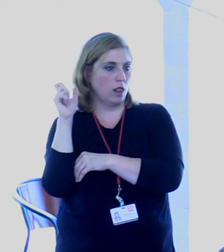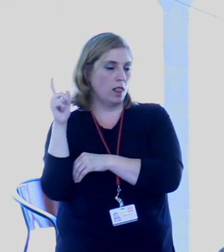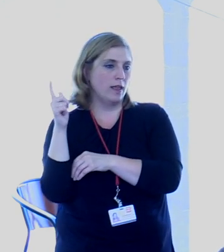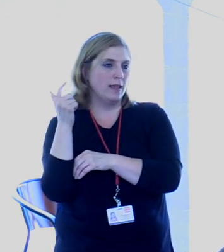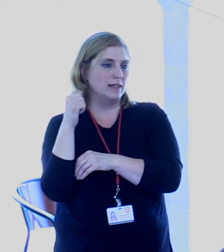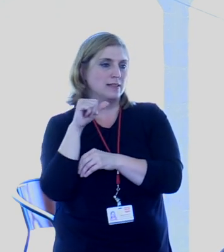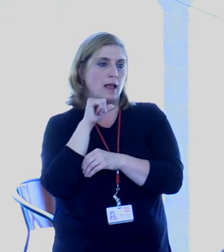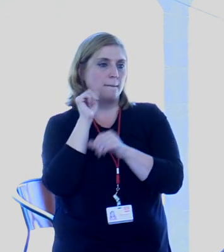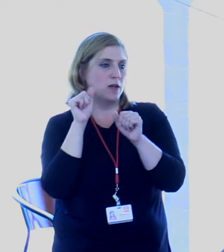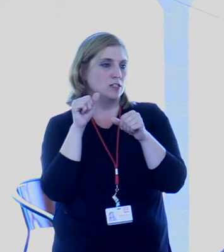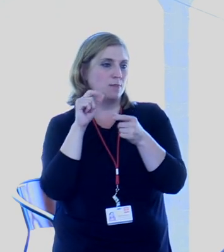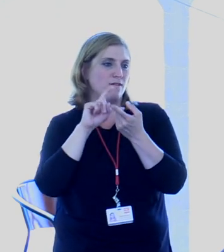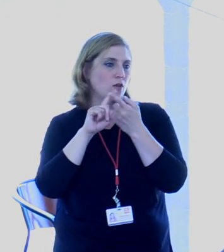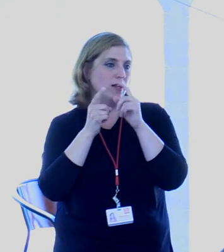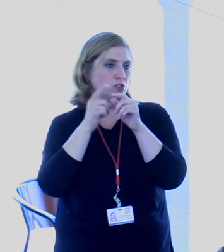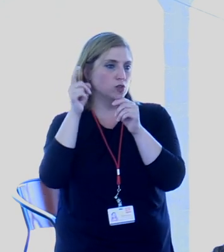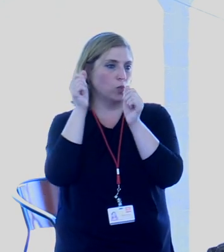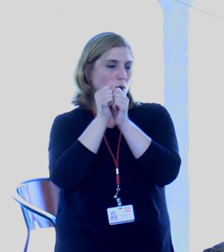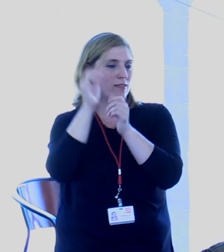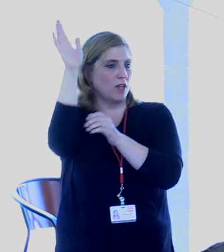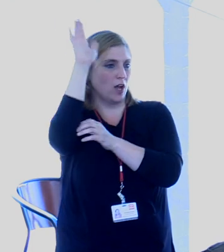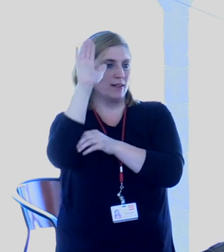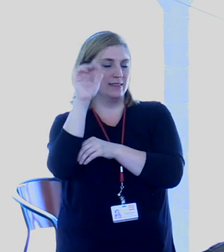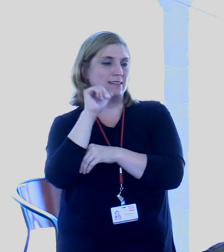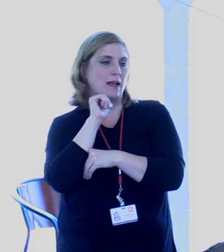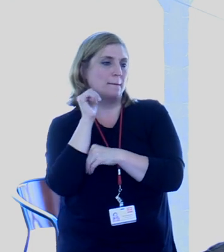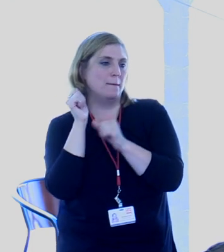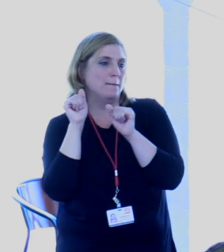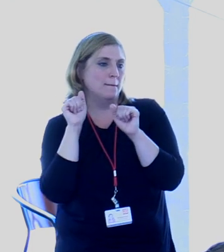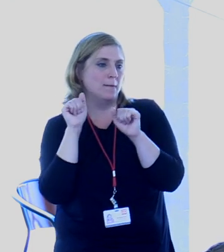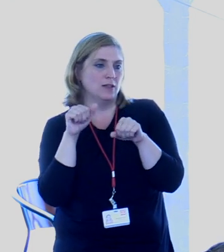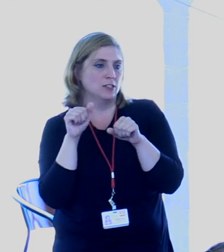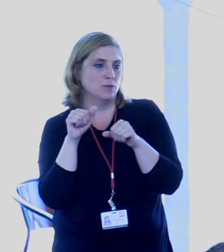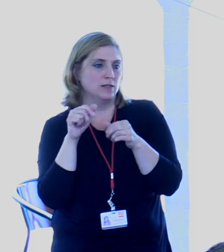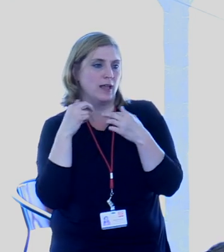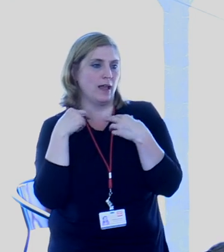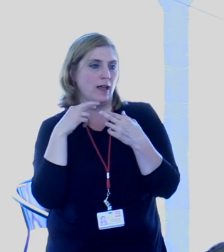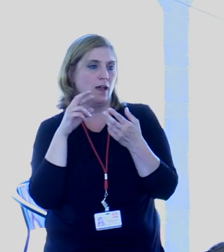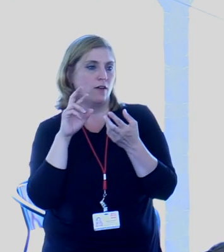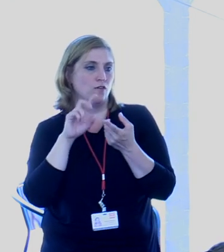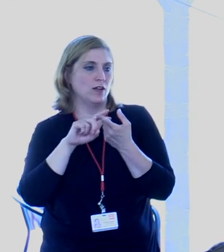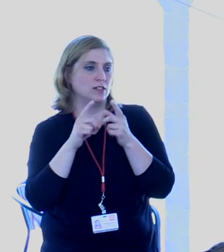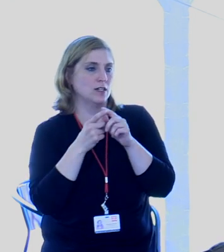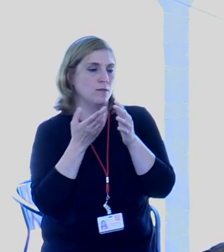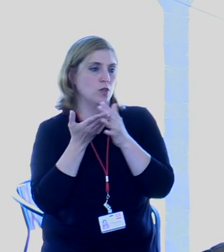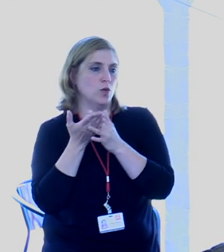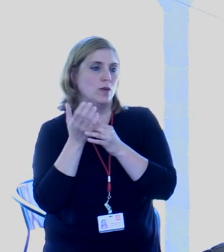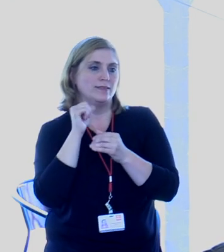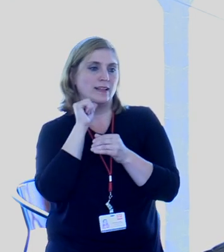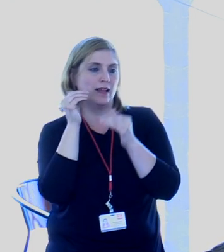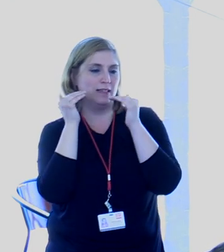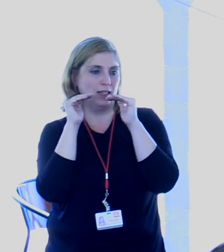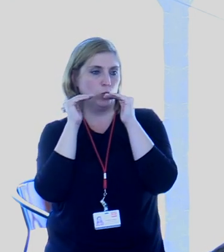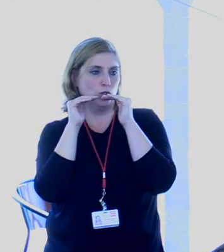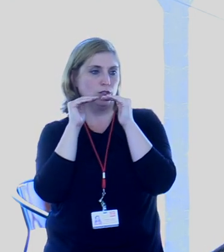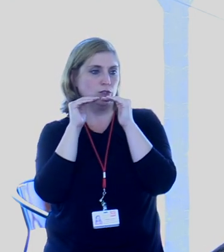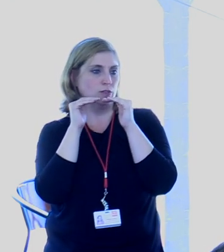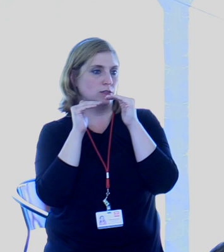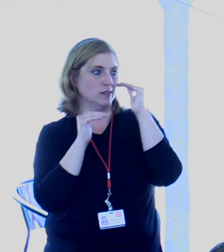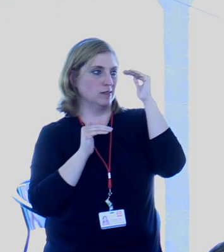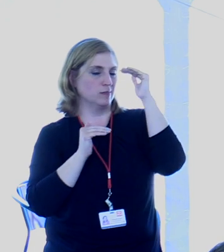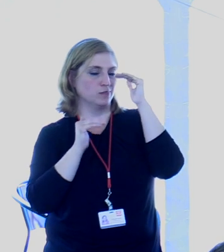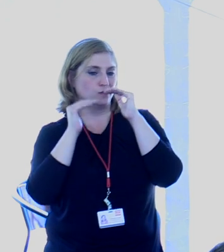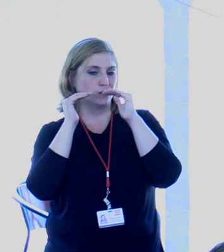to be friends with God because it's impossible for there to be a friendship between non-equals if there's a hierarchy like this,